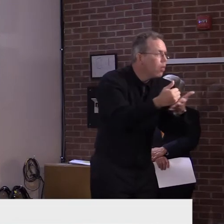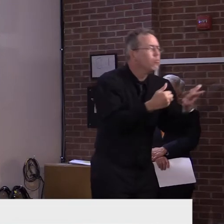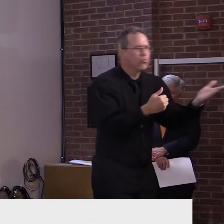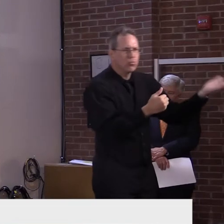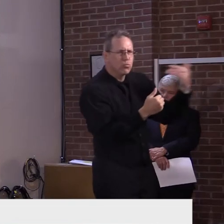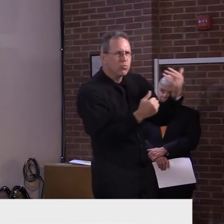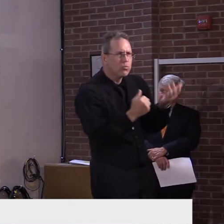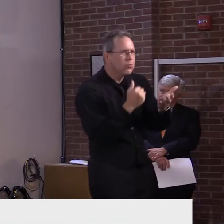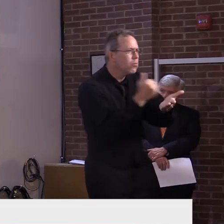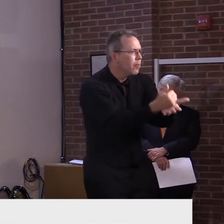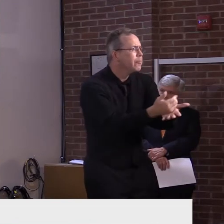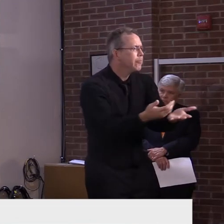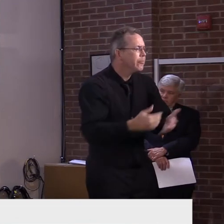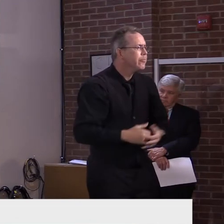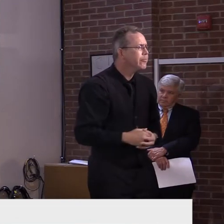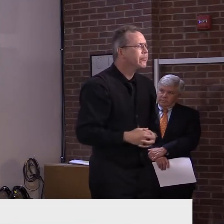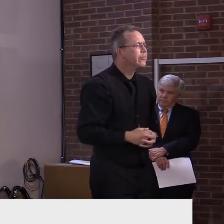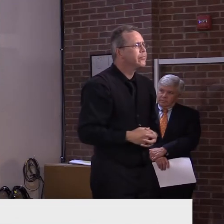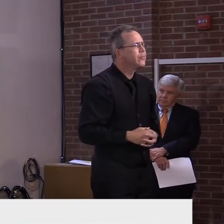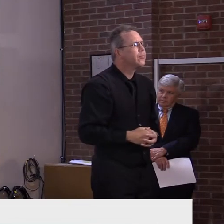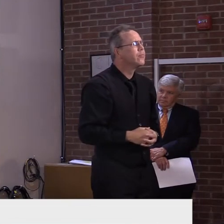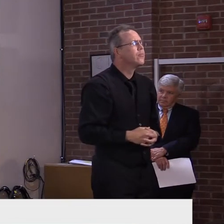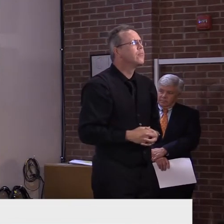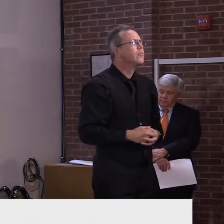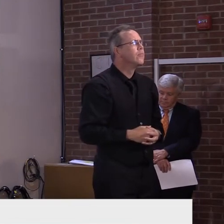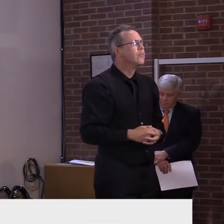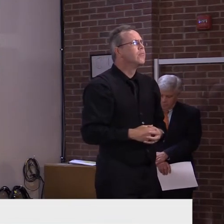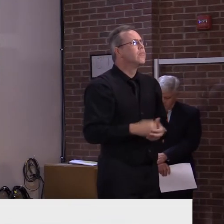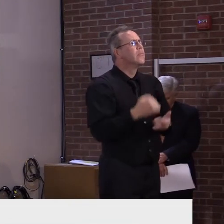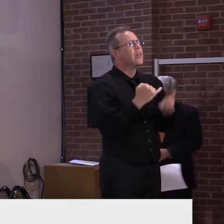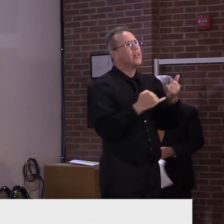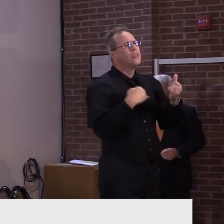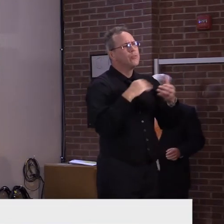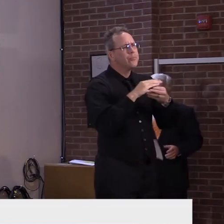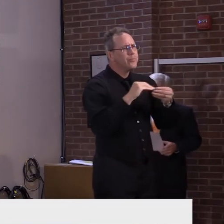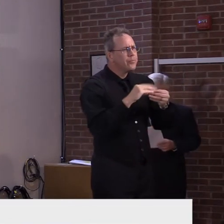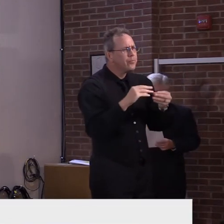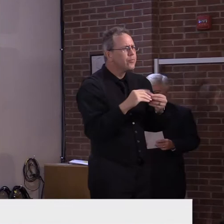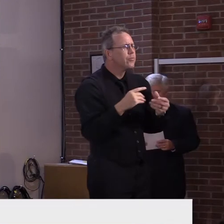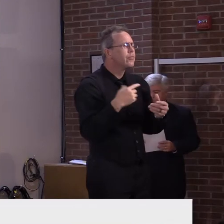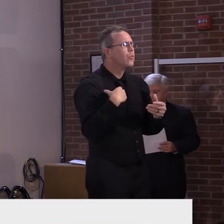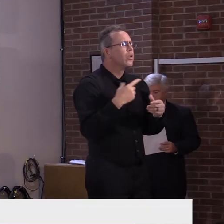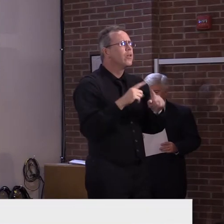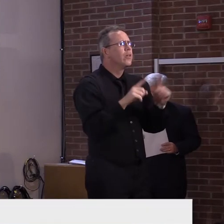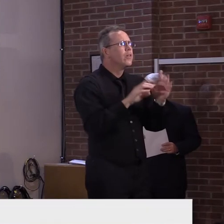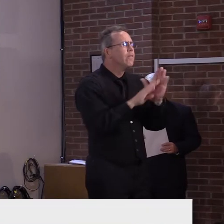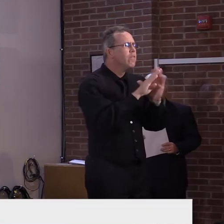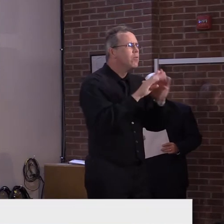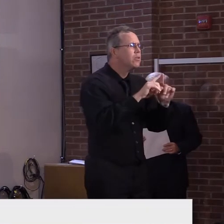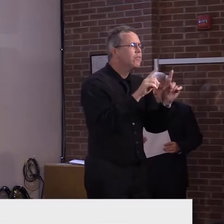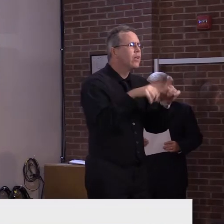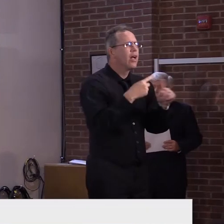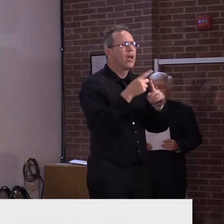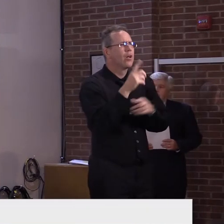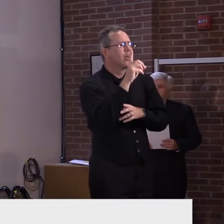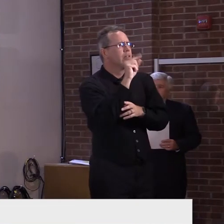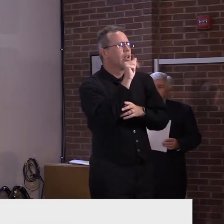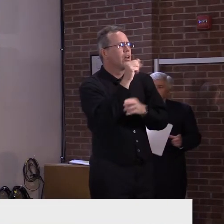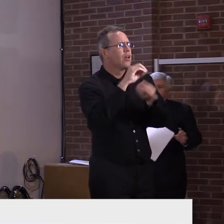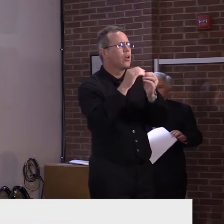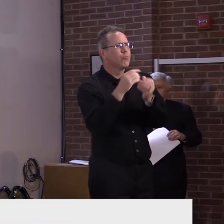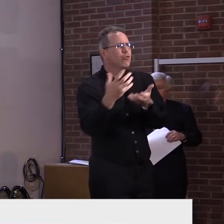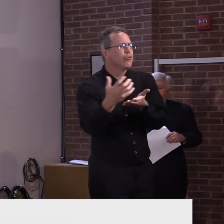Lastly, we are in the process of designing the collection of several different types of data from school districts. We want to keep these collections as light as